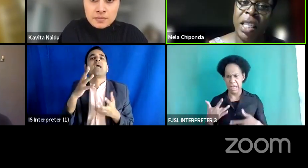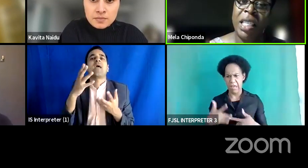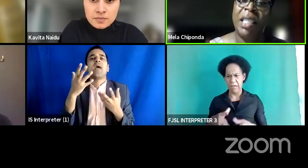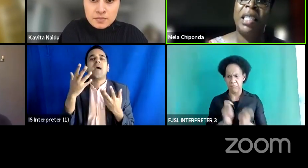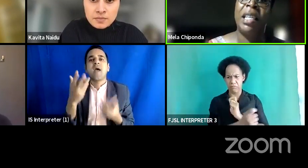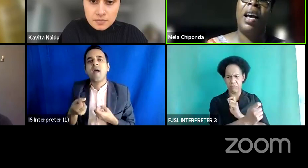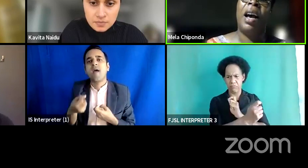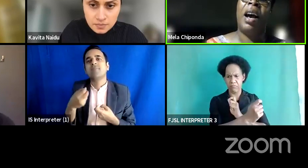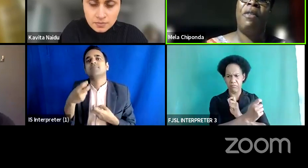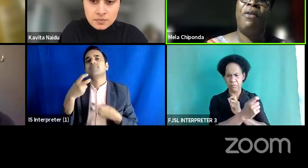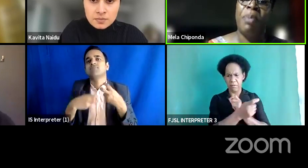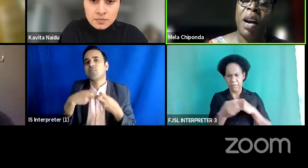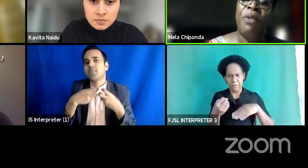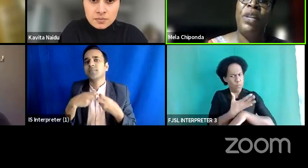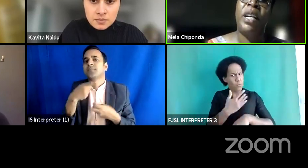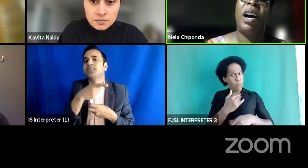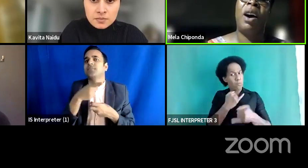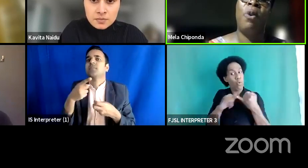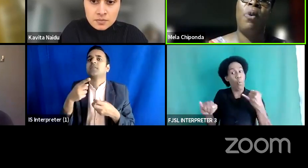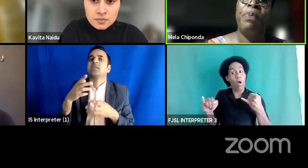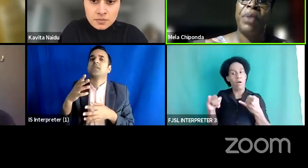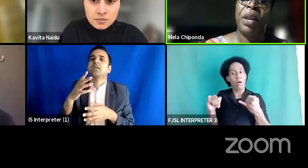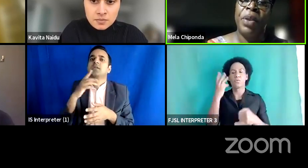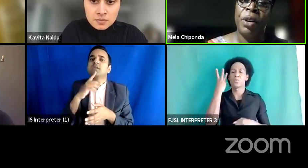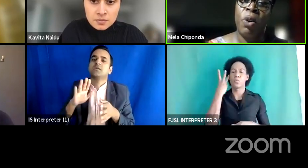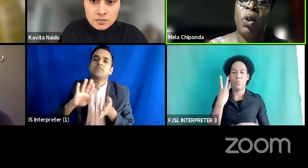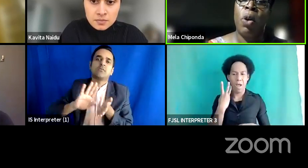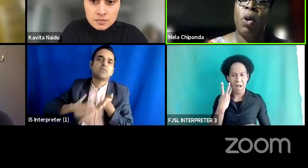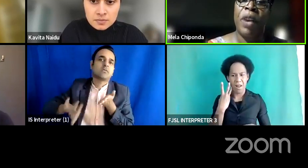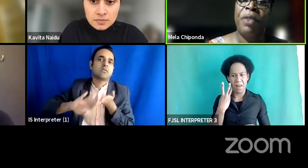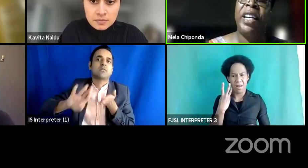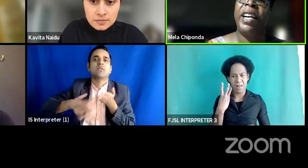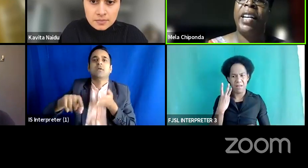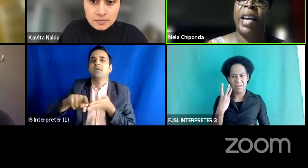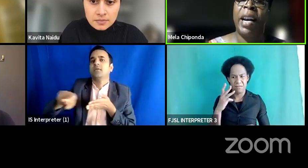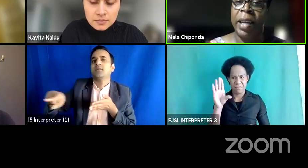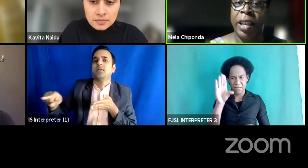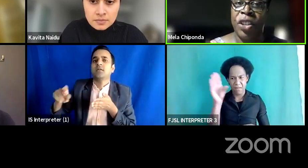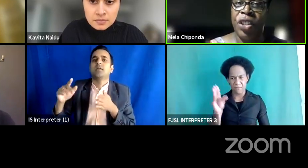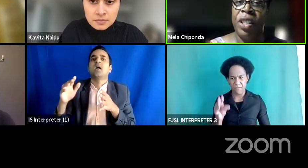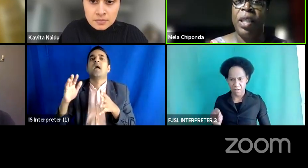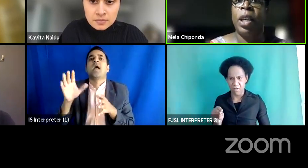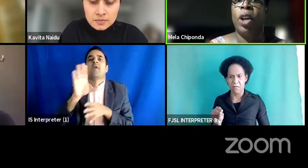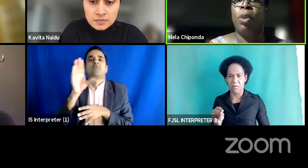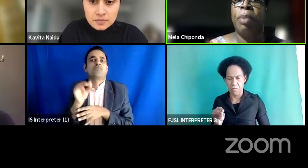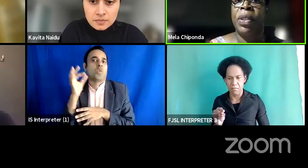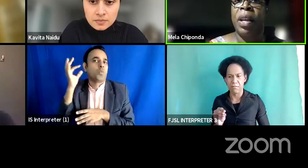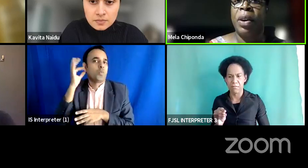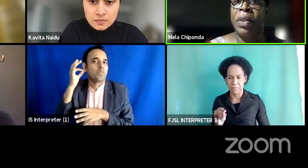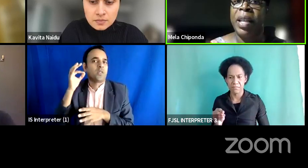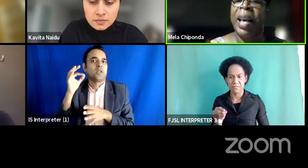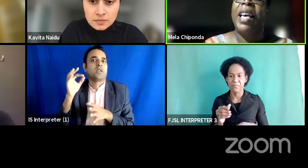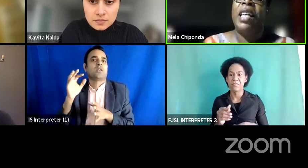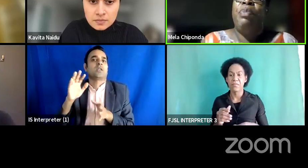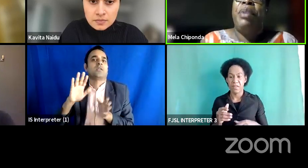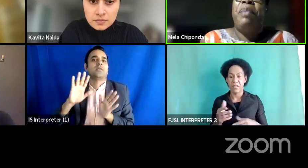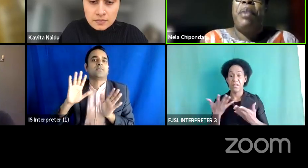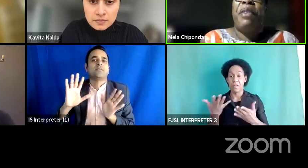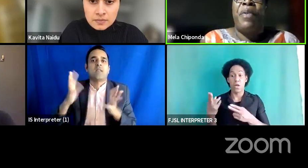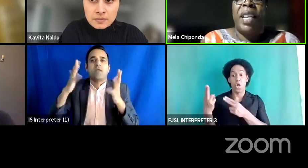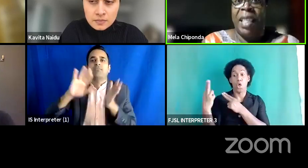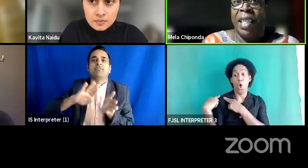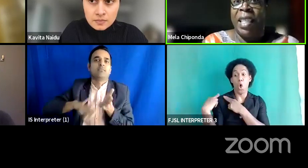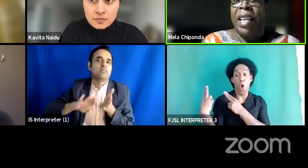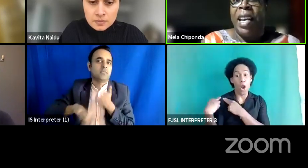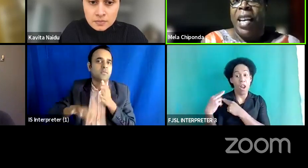be extracted from Africa, how the role of Africa and other countries in the Global South has